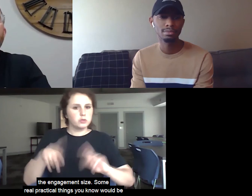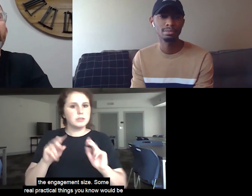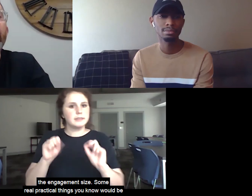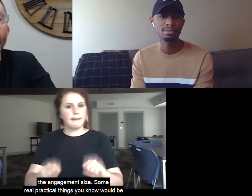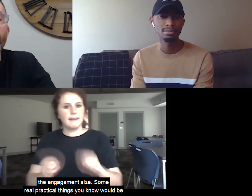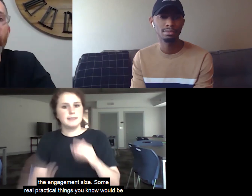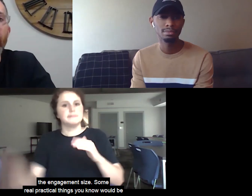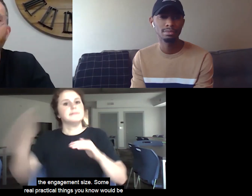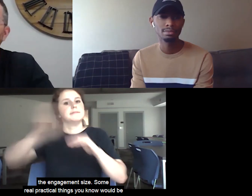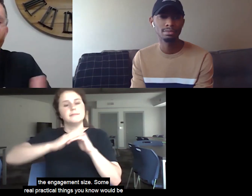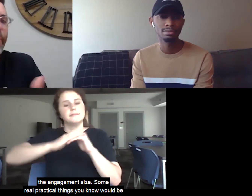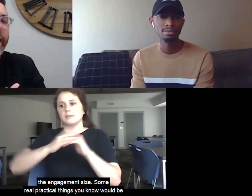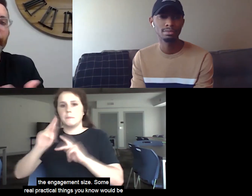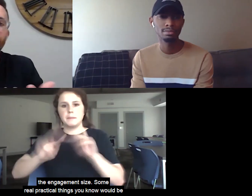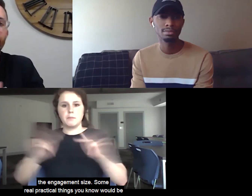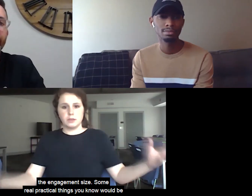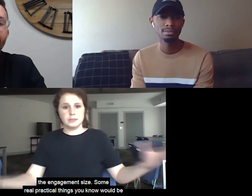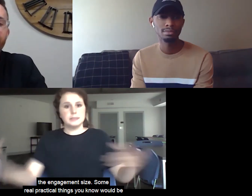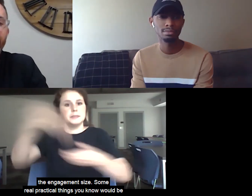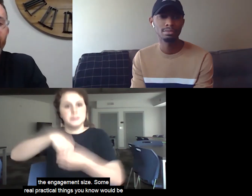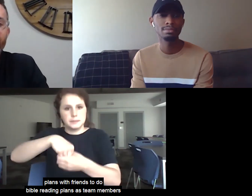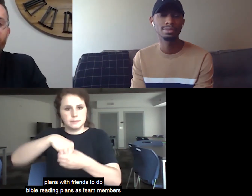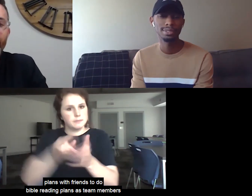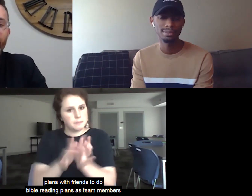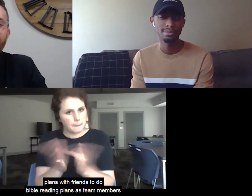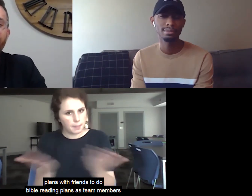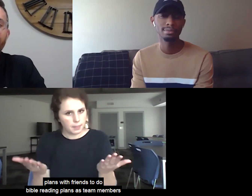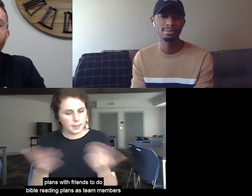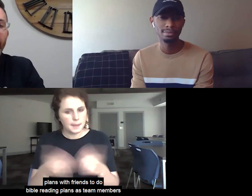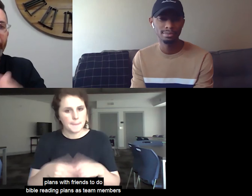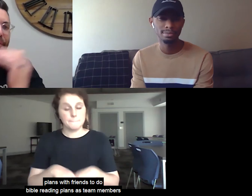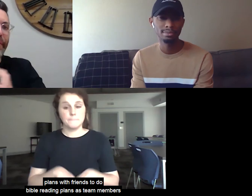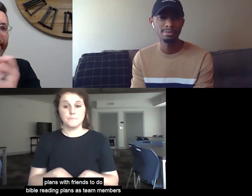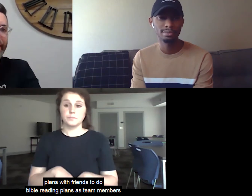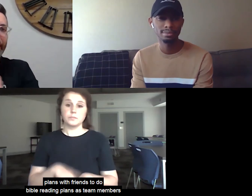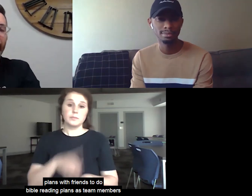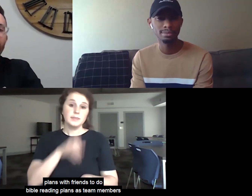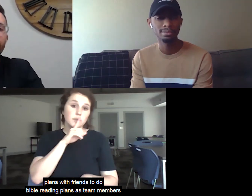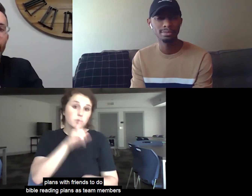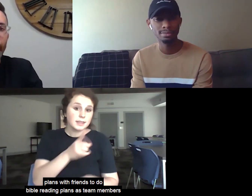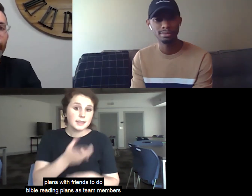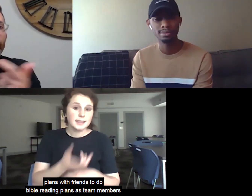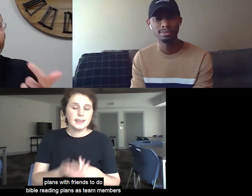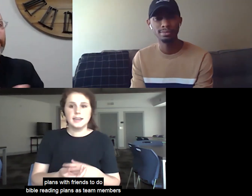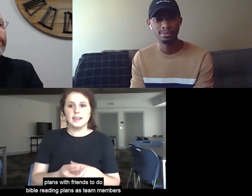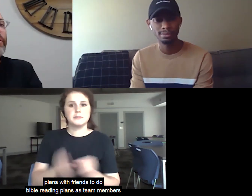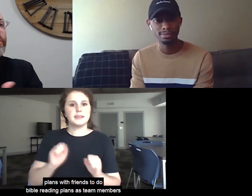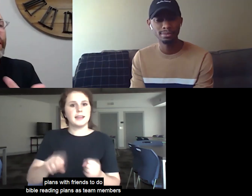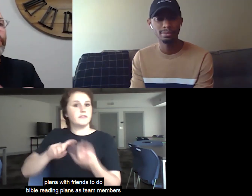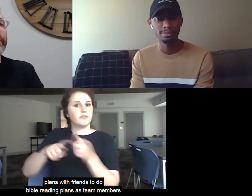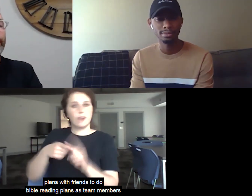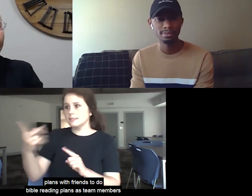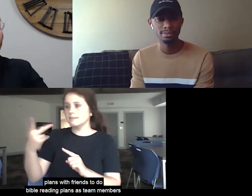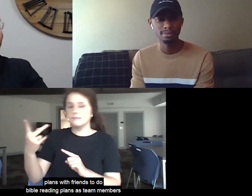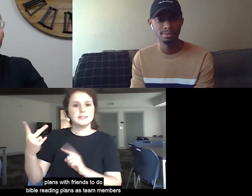the engagement side. Some real practical things, would be plans with friends of do